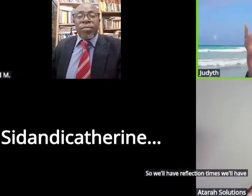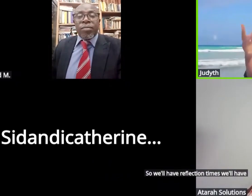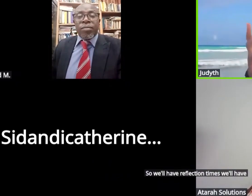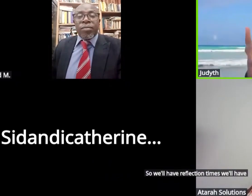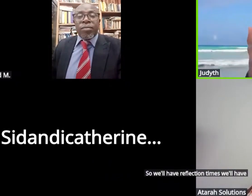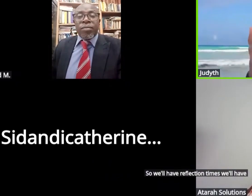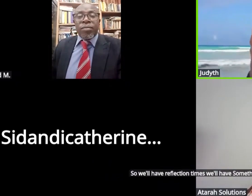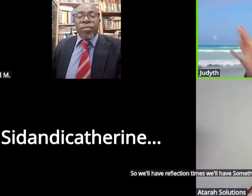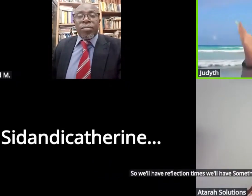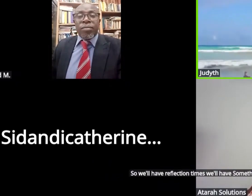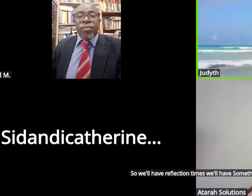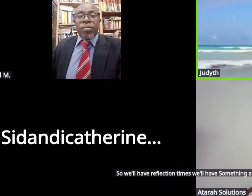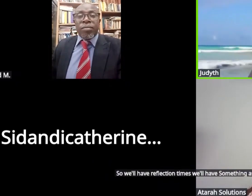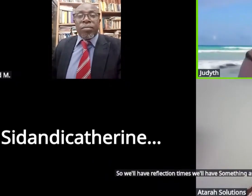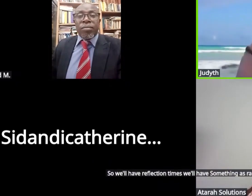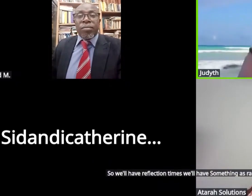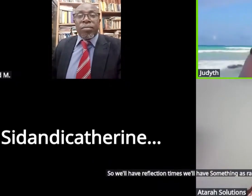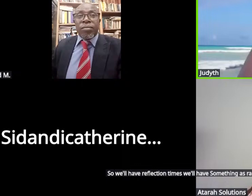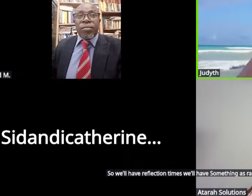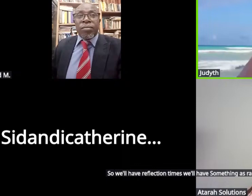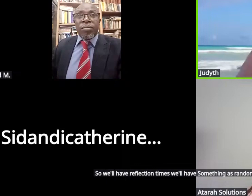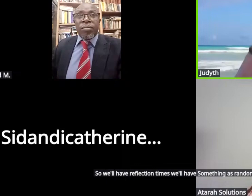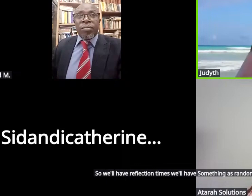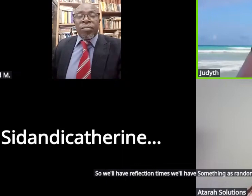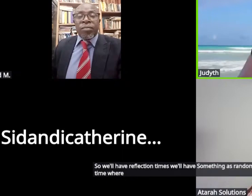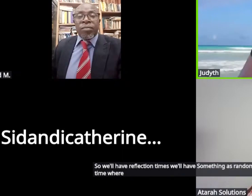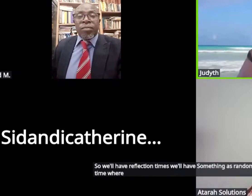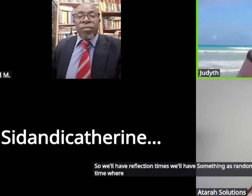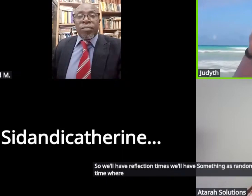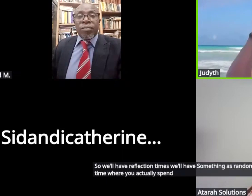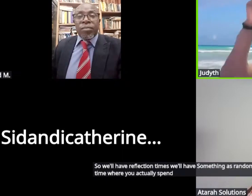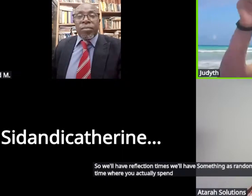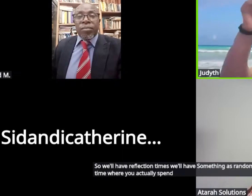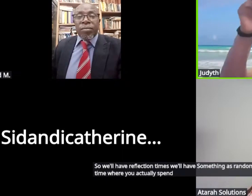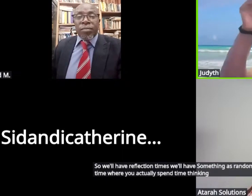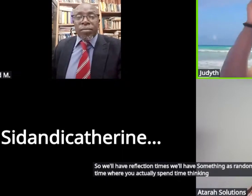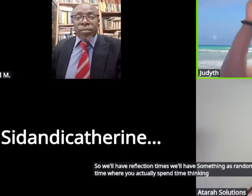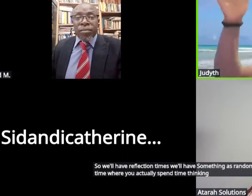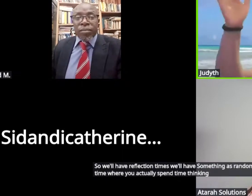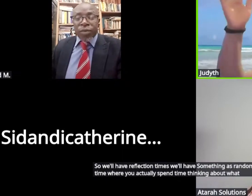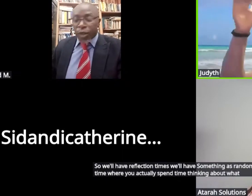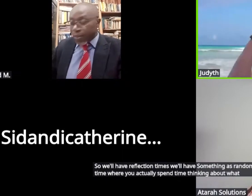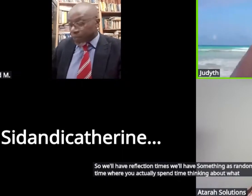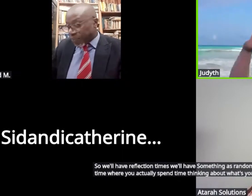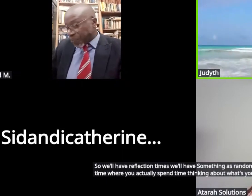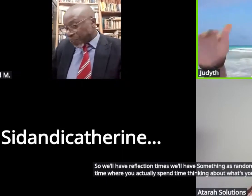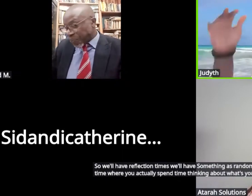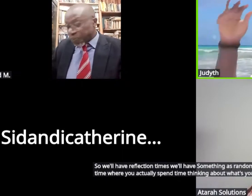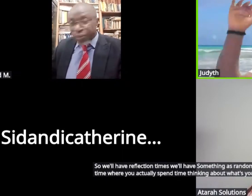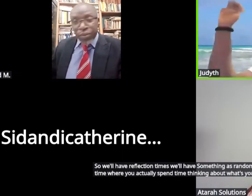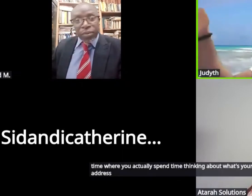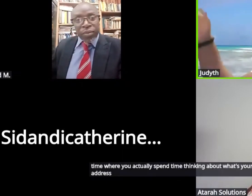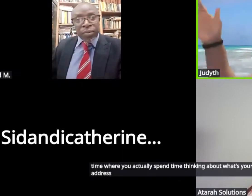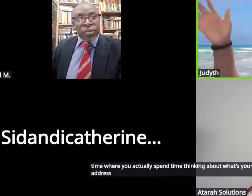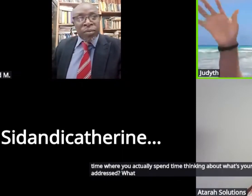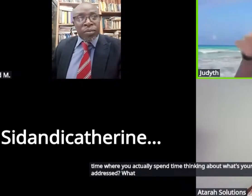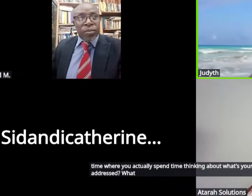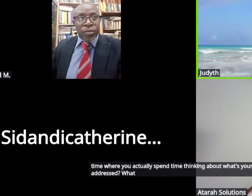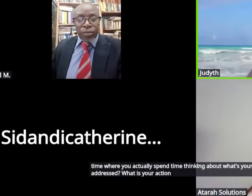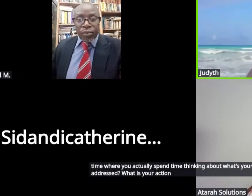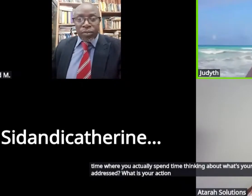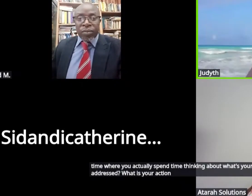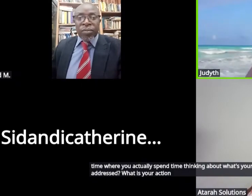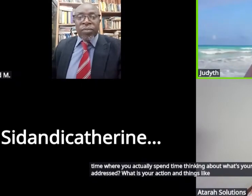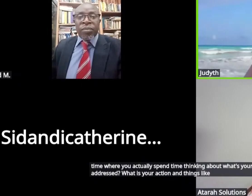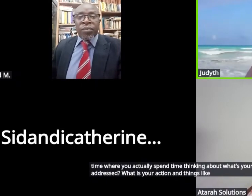as random as just personal time where you actually spend time thinking about what's your need, has it been addressed, what is your action, and things like that.